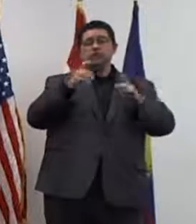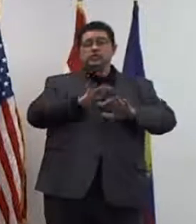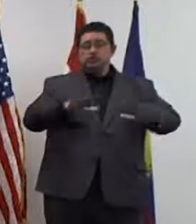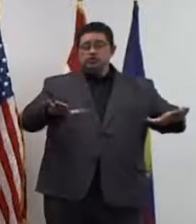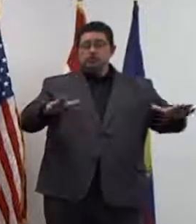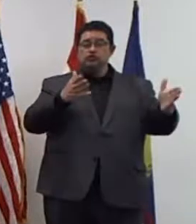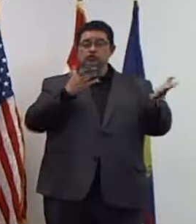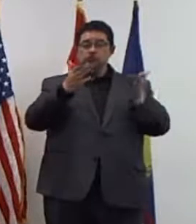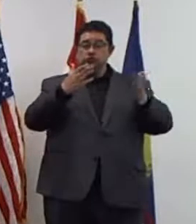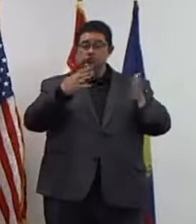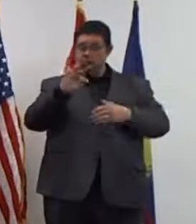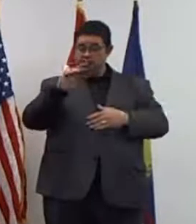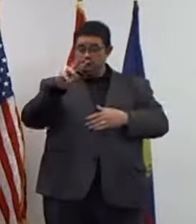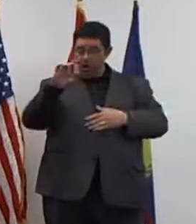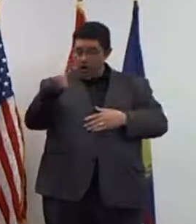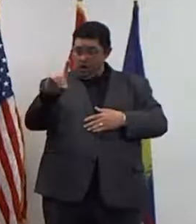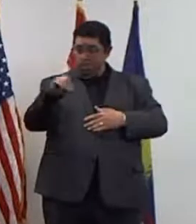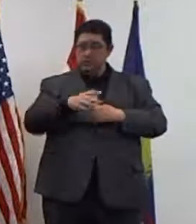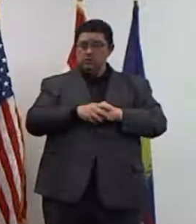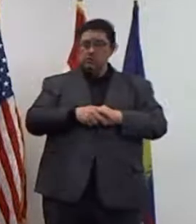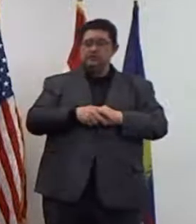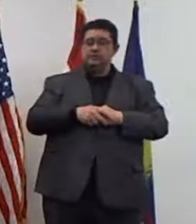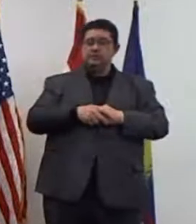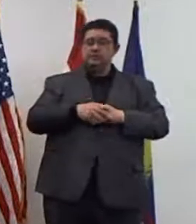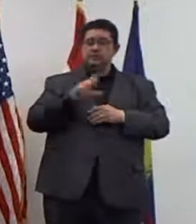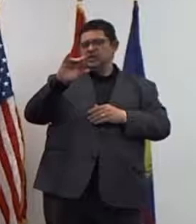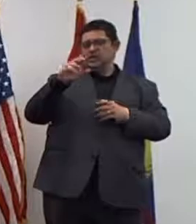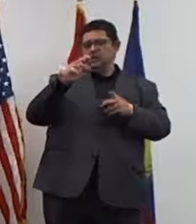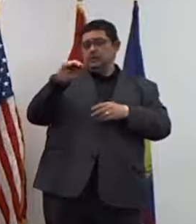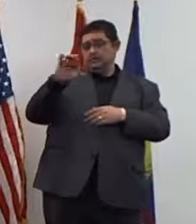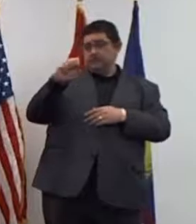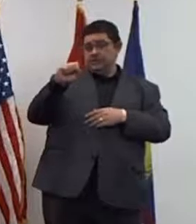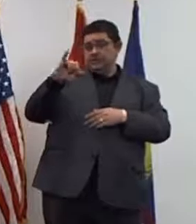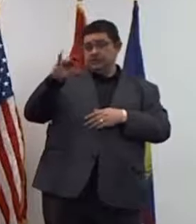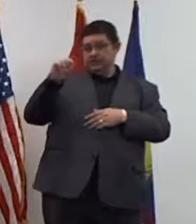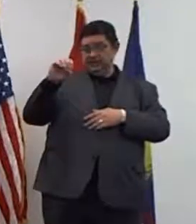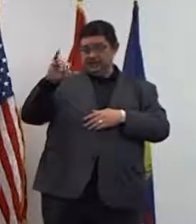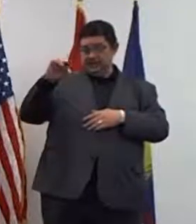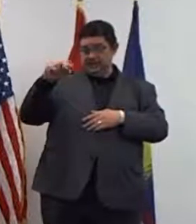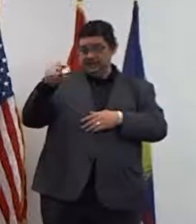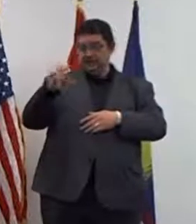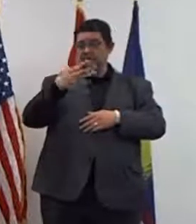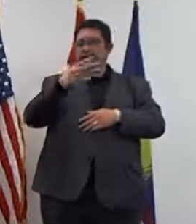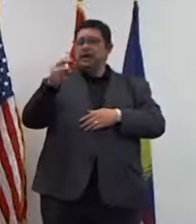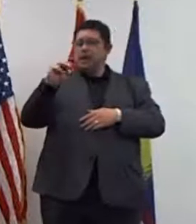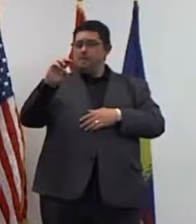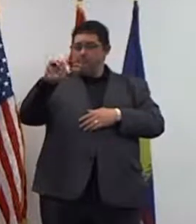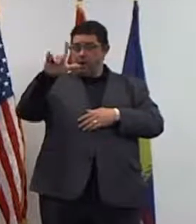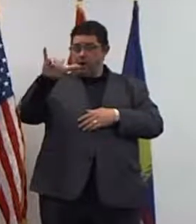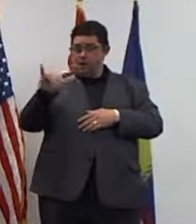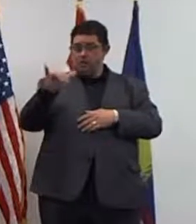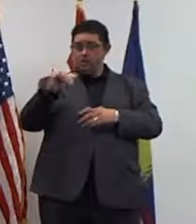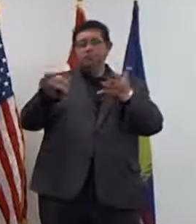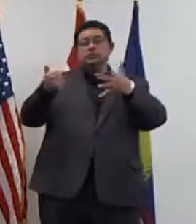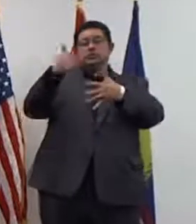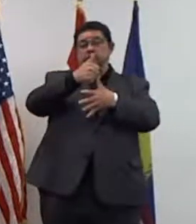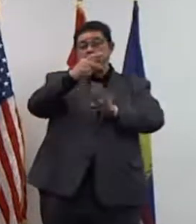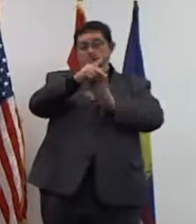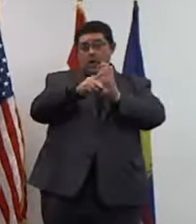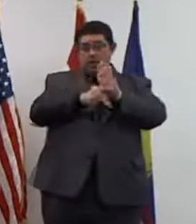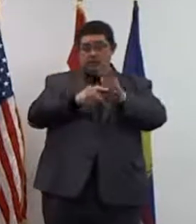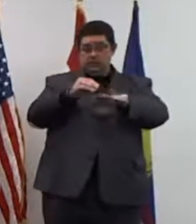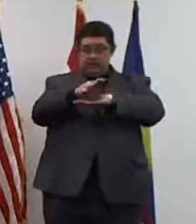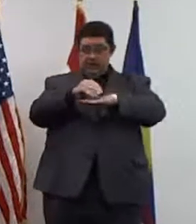Andrea Jackson Jennings, who's the Director of the Department of Human Services, and Molly Metzger, who is the Senior Policy Advisor, have